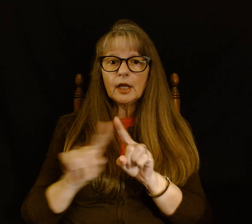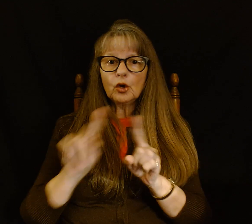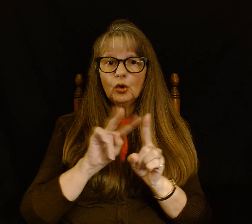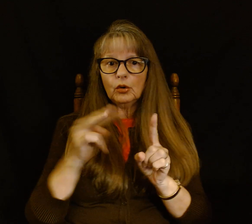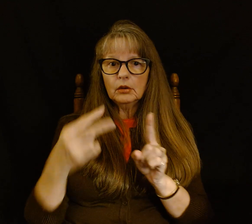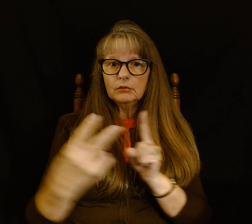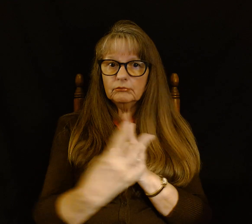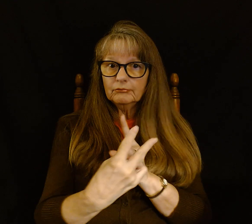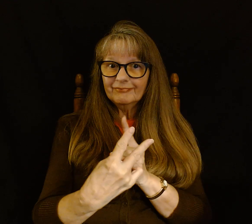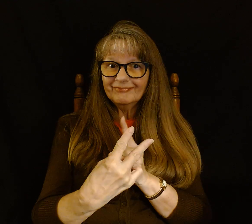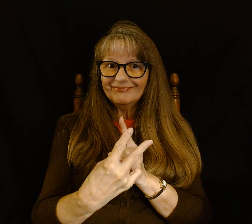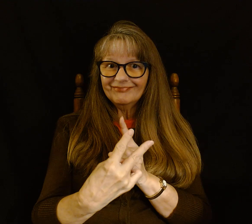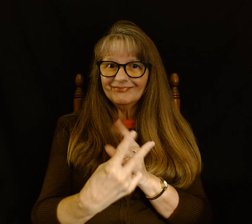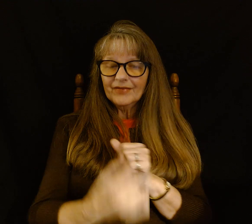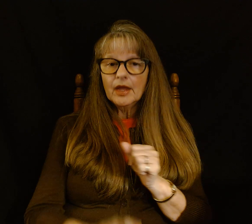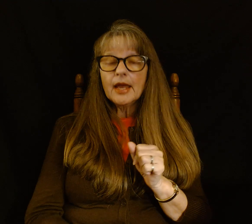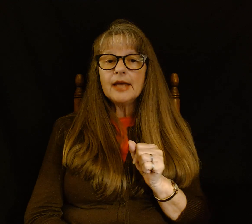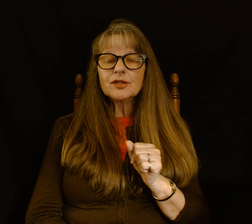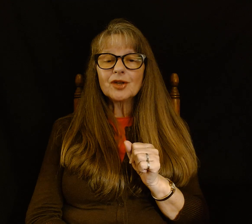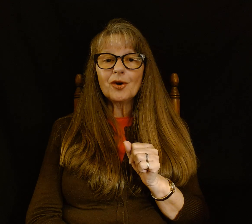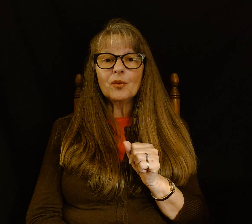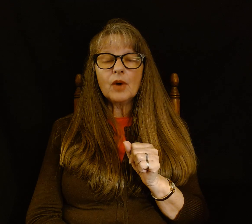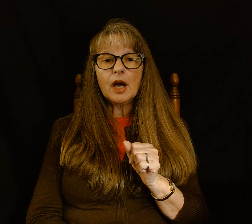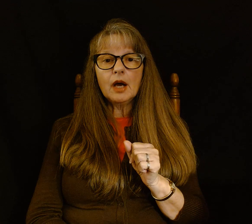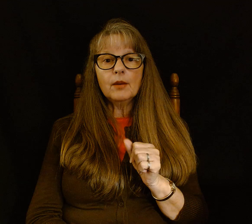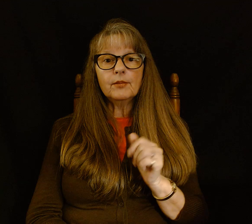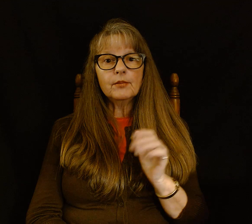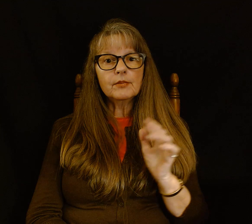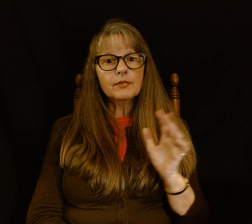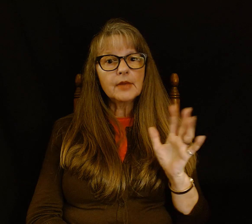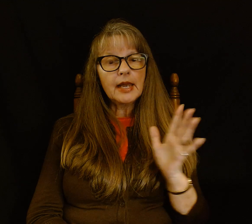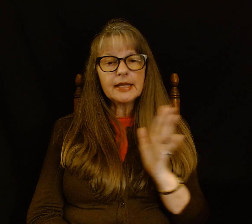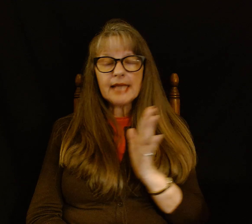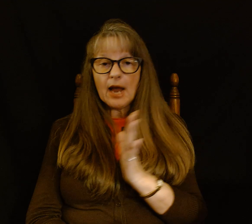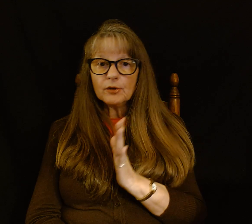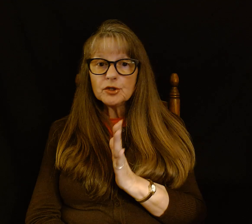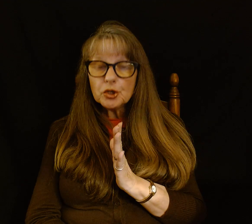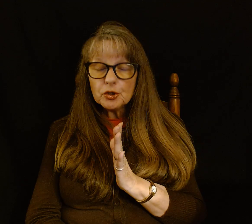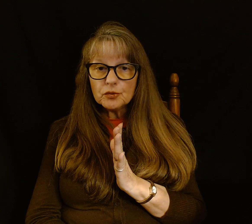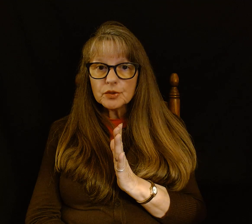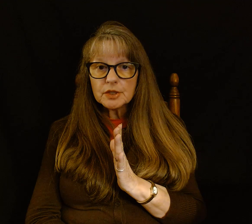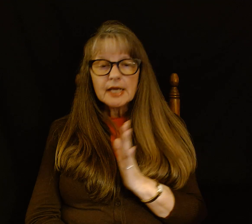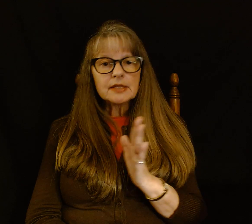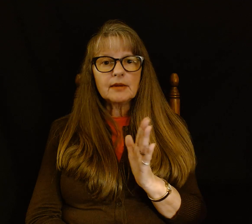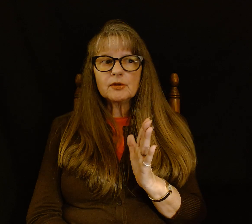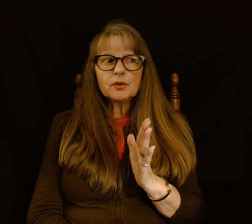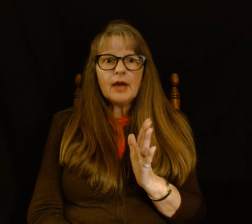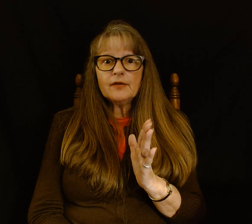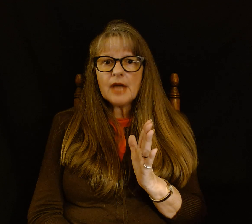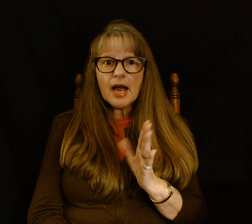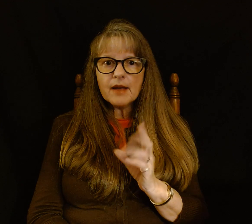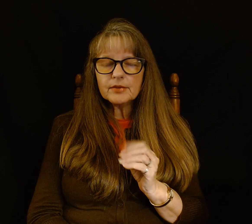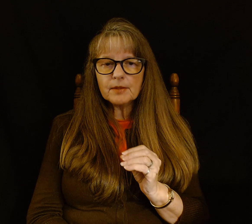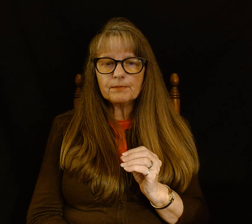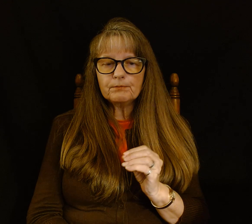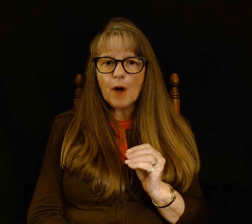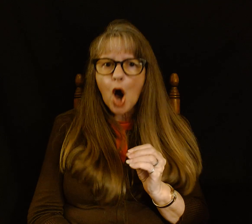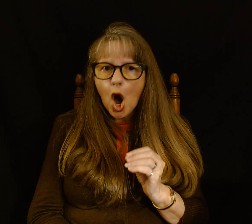critical. And so, and it's how it's used. Sometimes we don't have time to